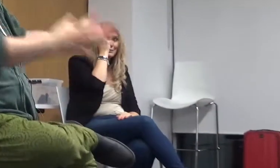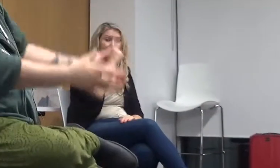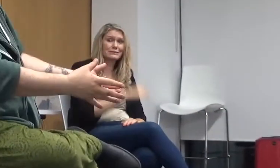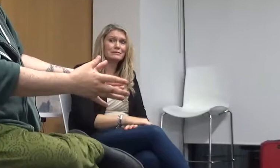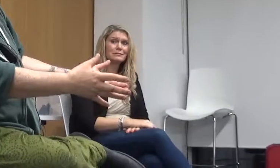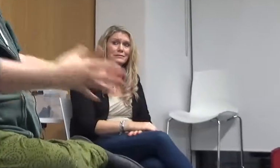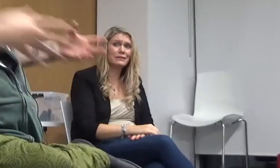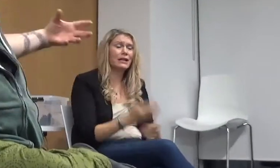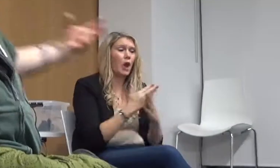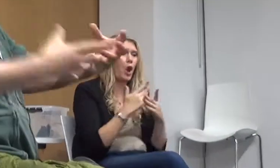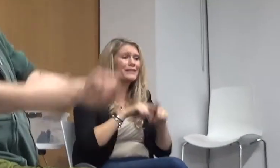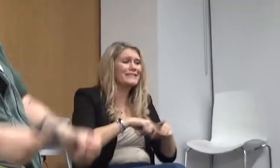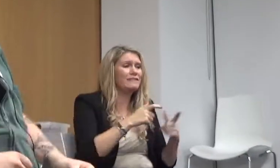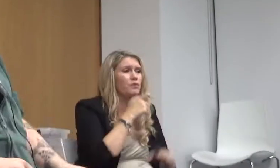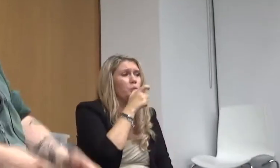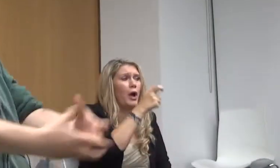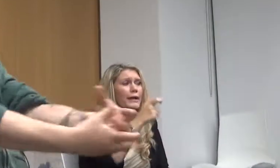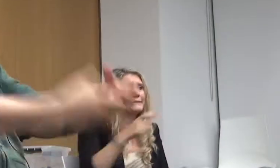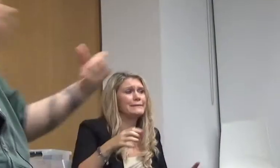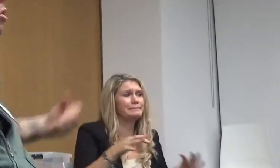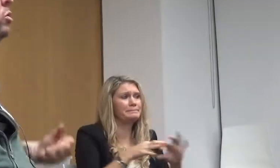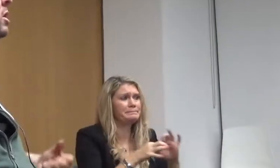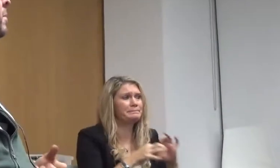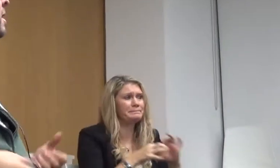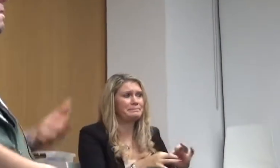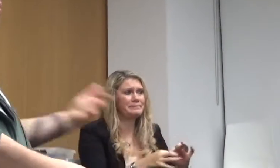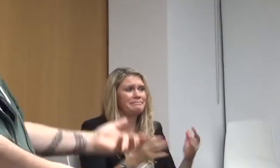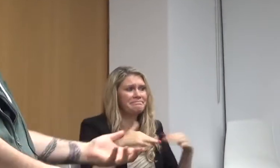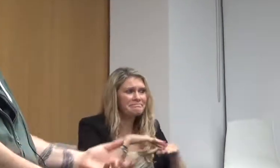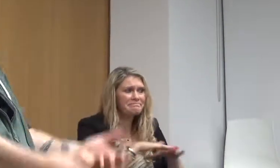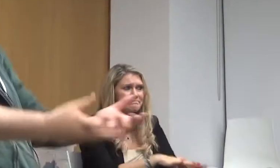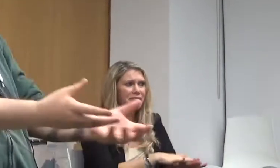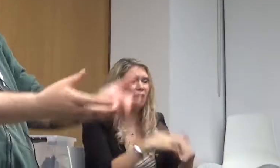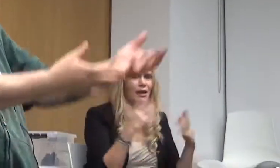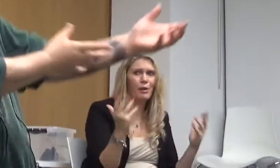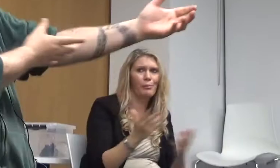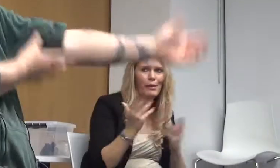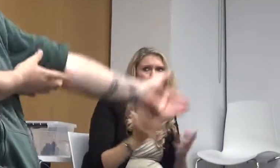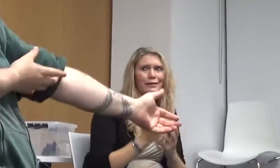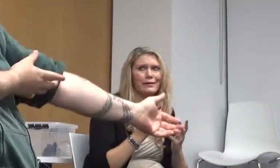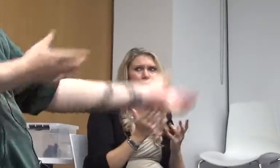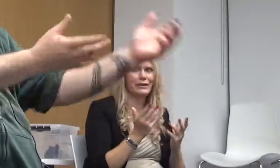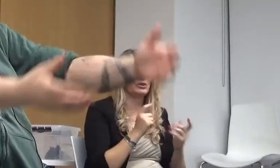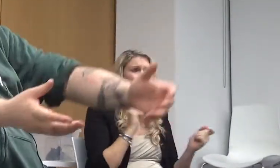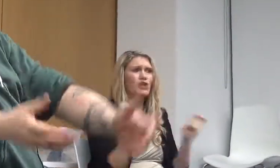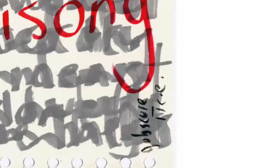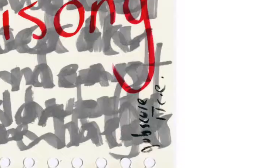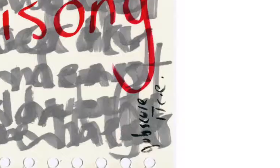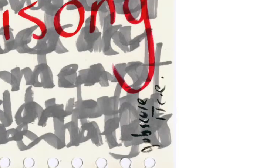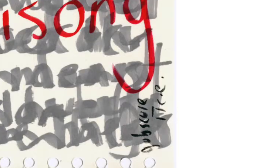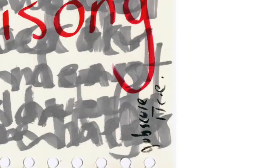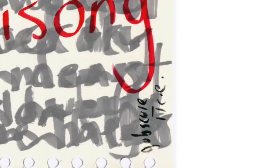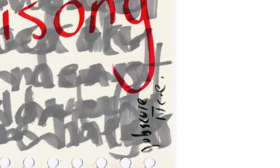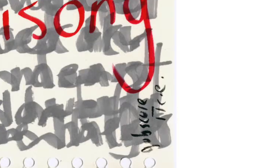is lots of different words and crashing them together and exploding them and playing with them. So literally turning prison into song.